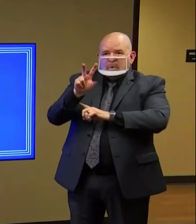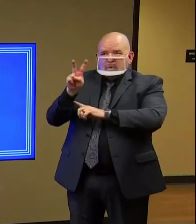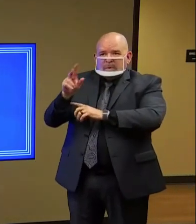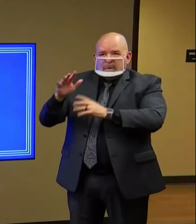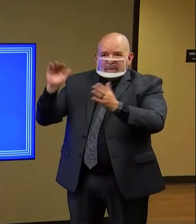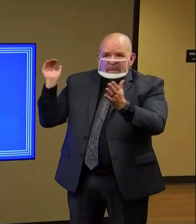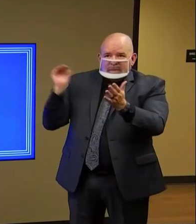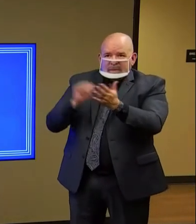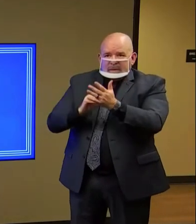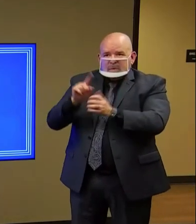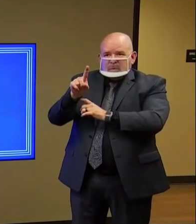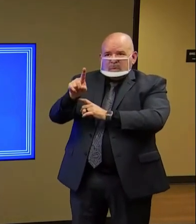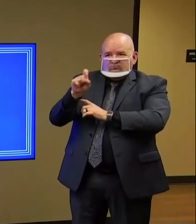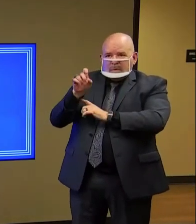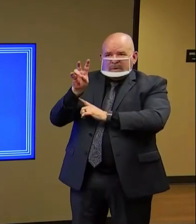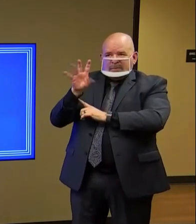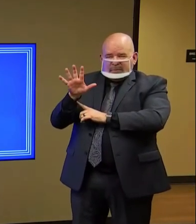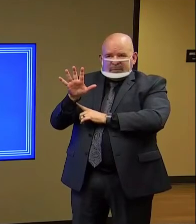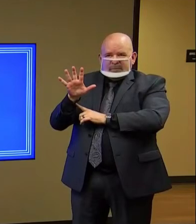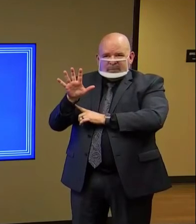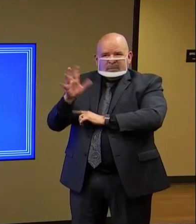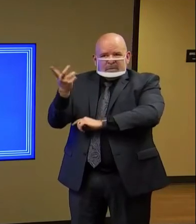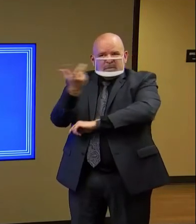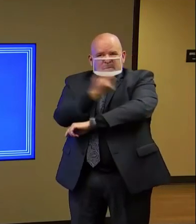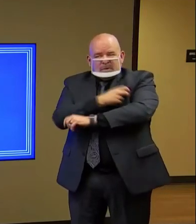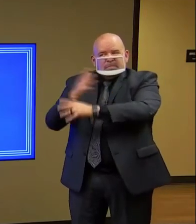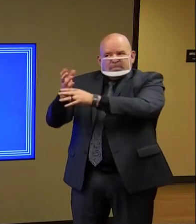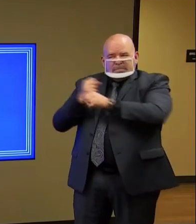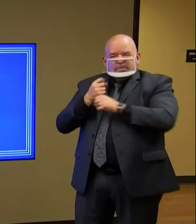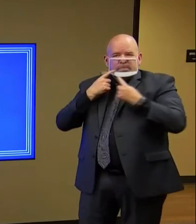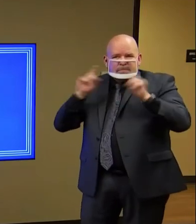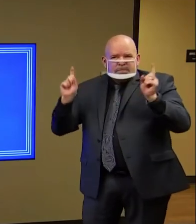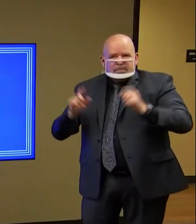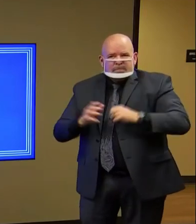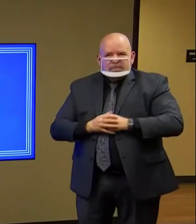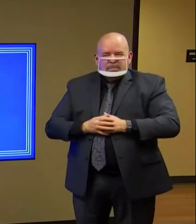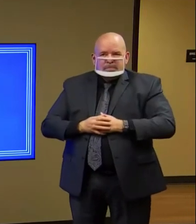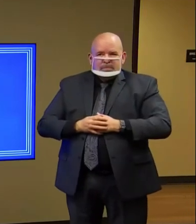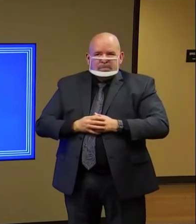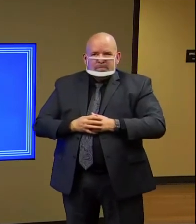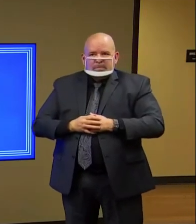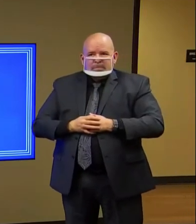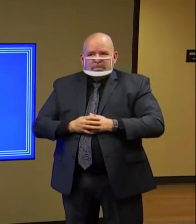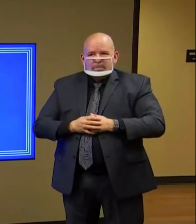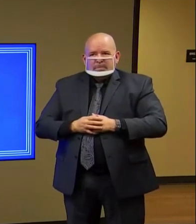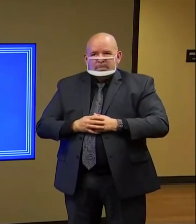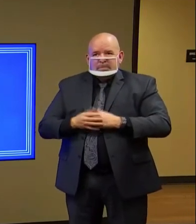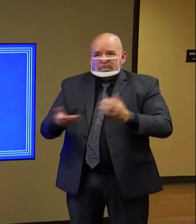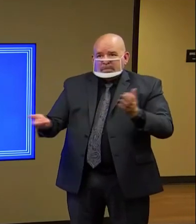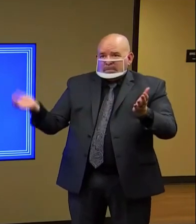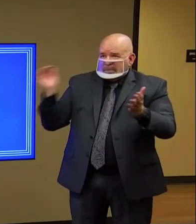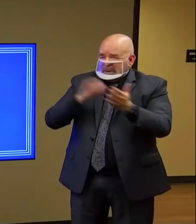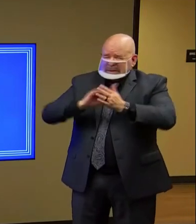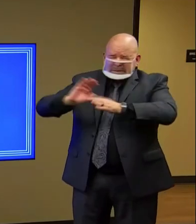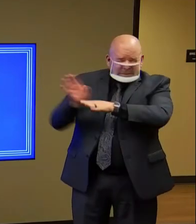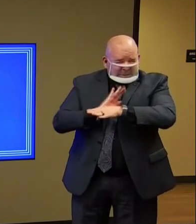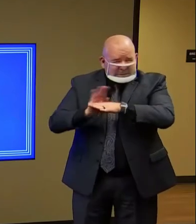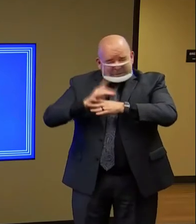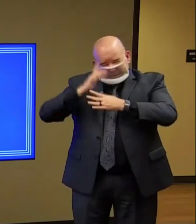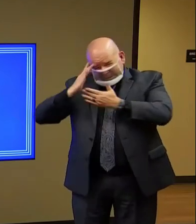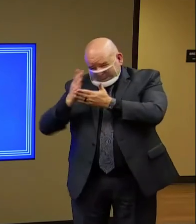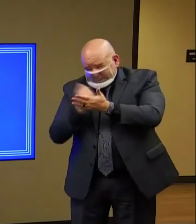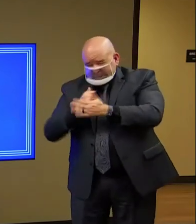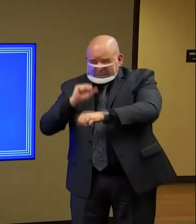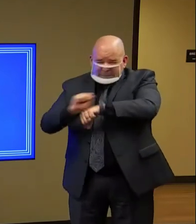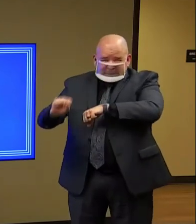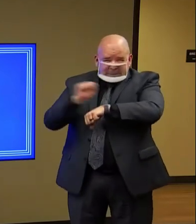32,175 doses shipped is the latest information that I have. But as you can see, it's a whirlwind. A lot's going on, and